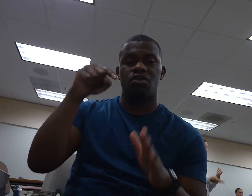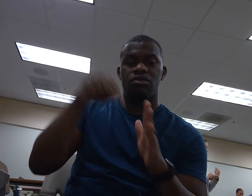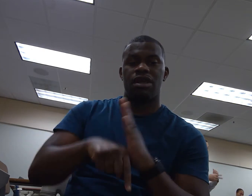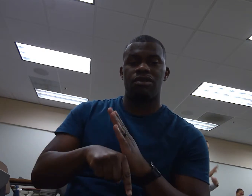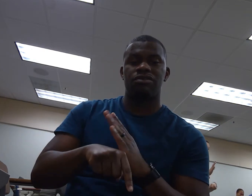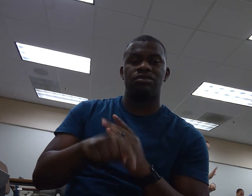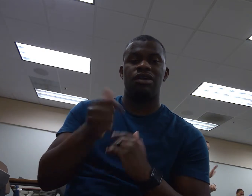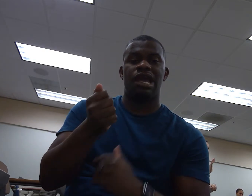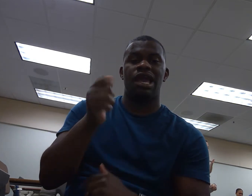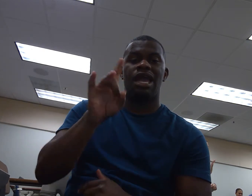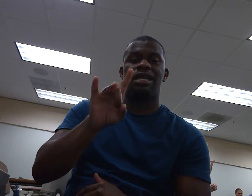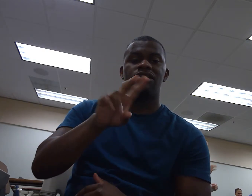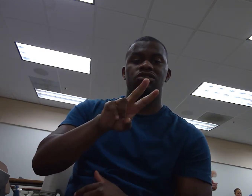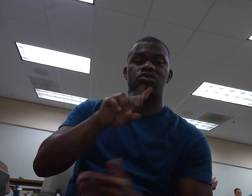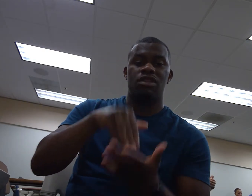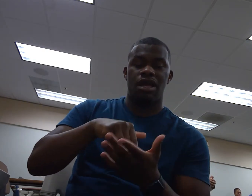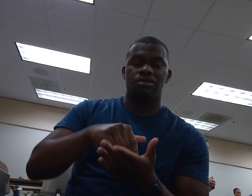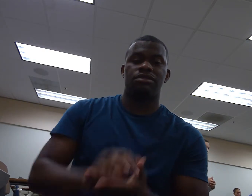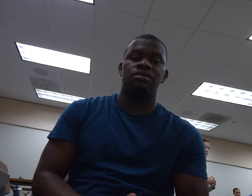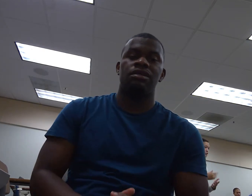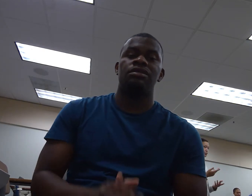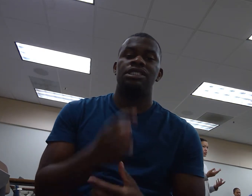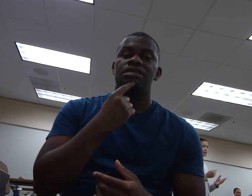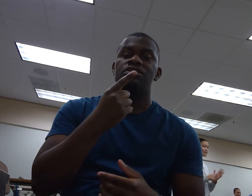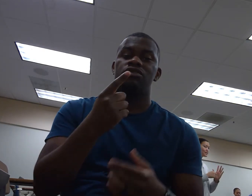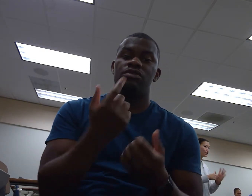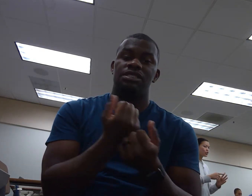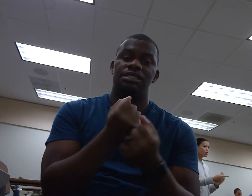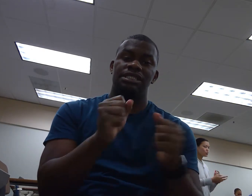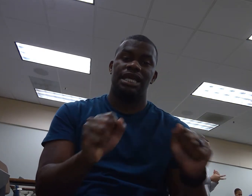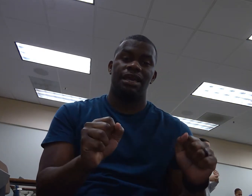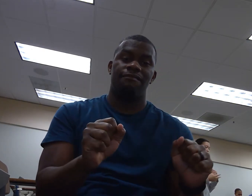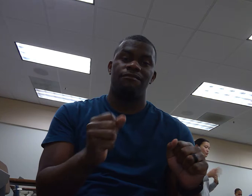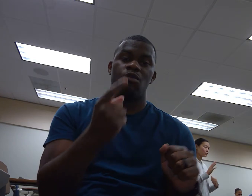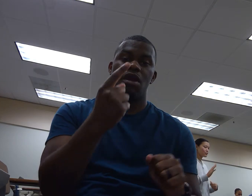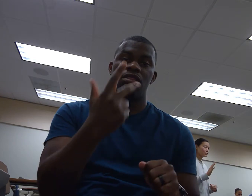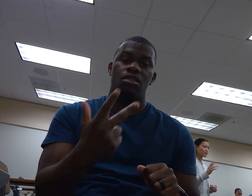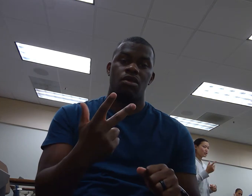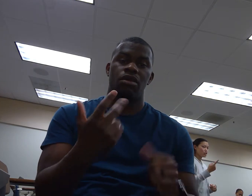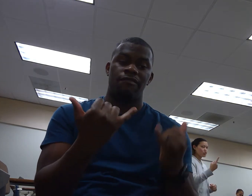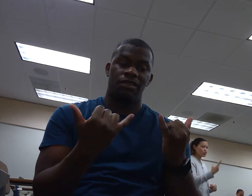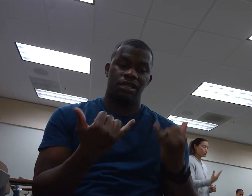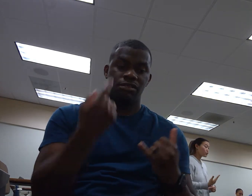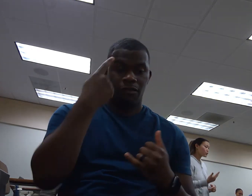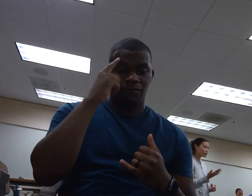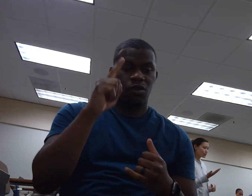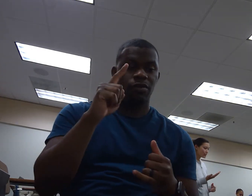as a percentage of this. So let's say you save roughly a third of this on reduced taxes. So that's reduced